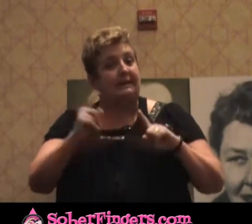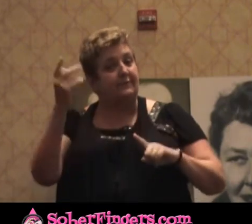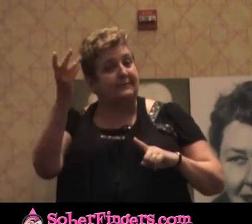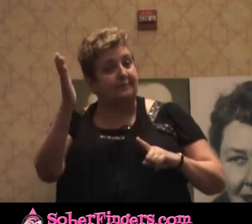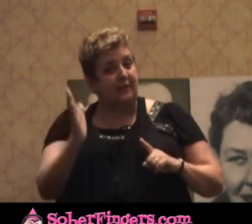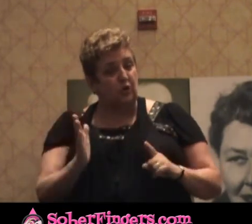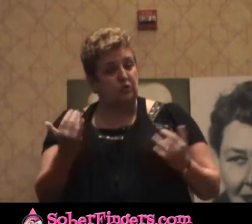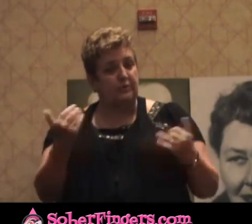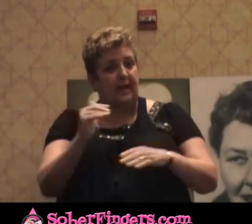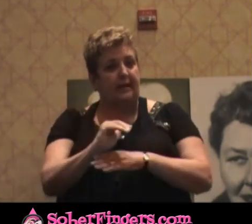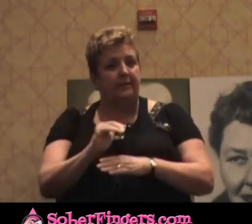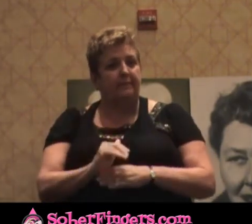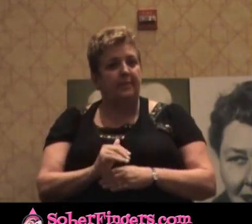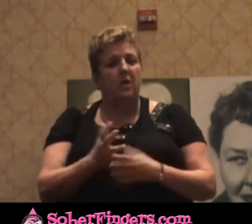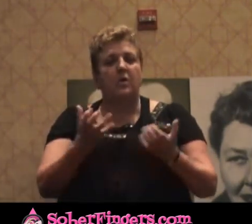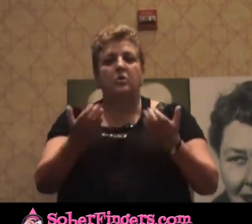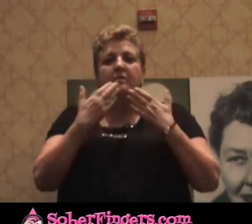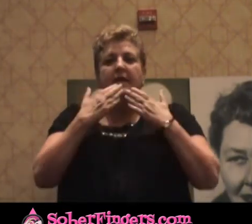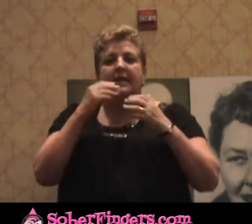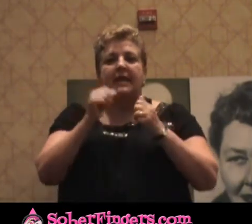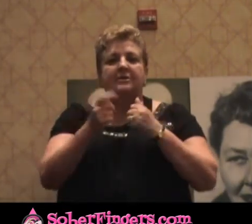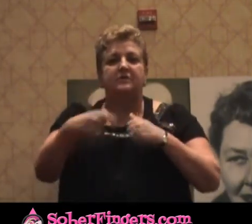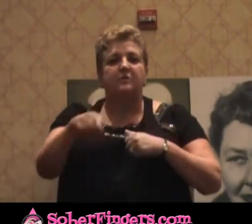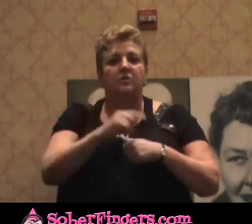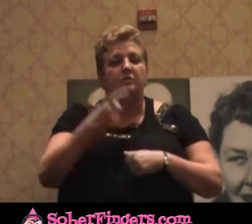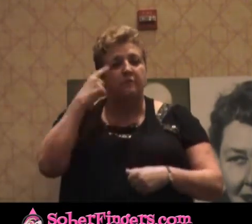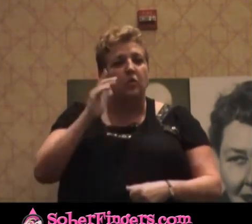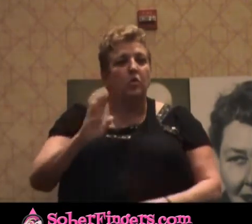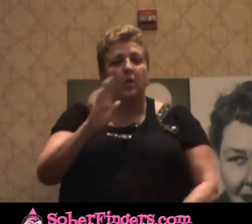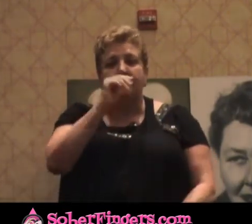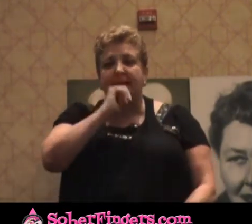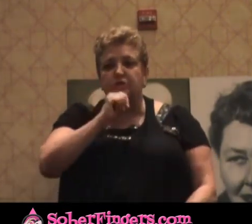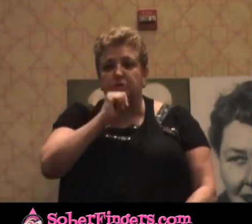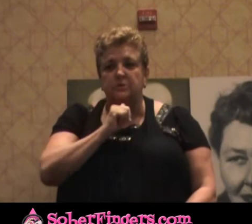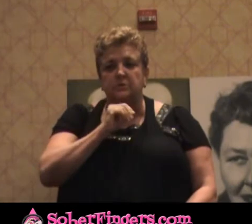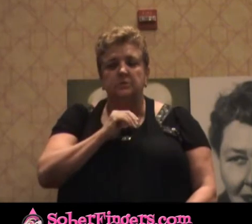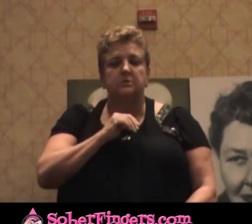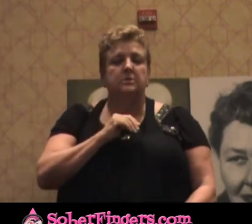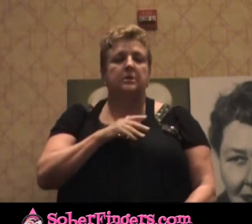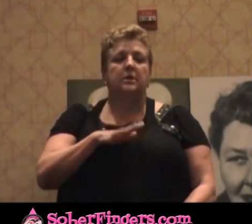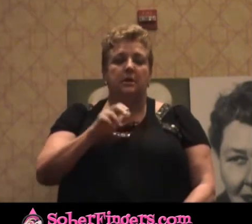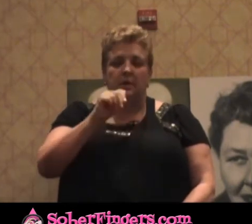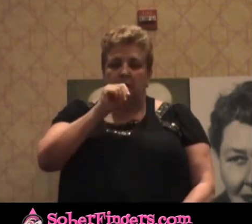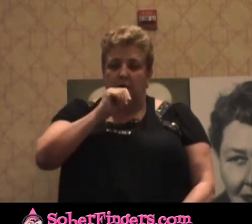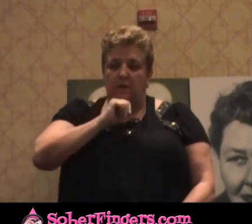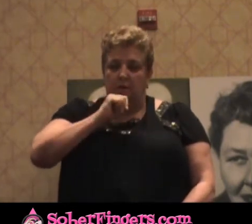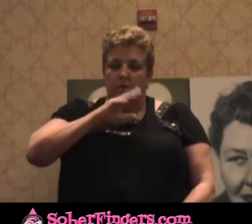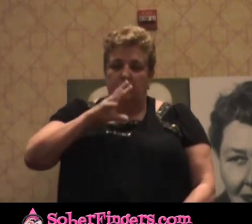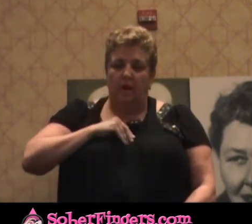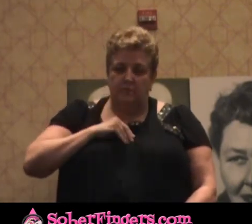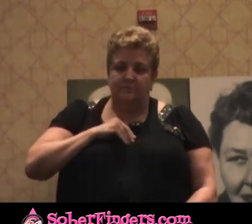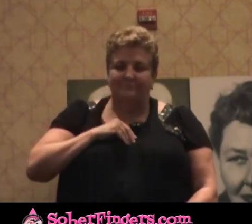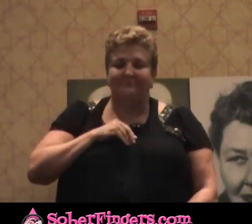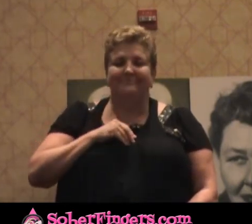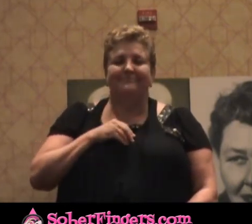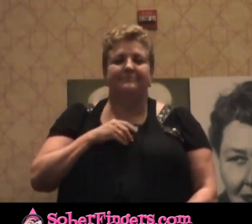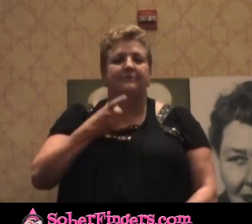So I want to thank each and every one of you for your patience, your tolerance, for loving me until I can learn to love